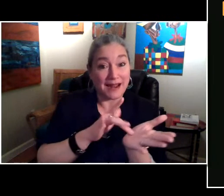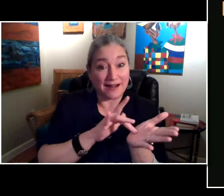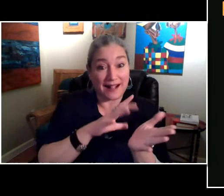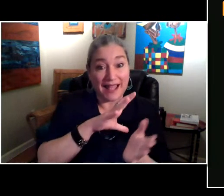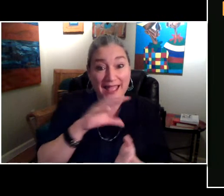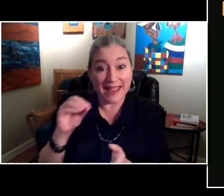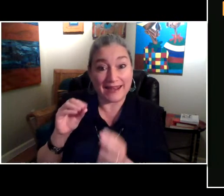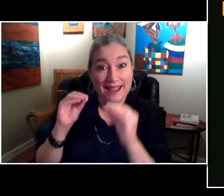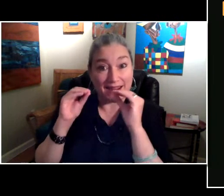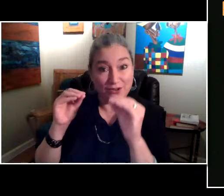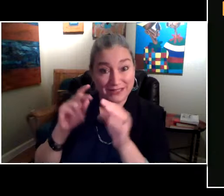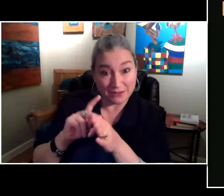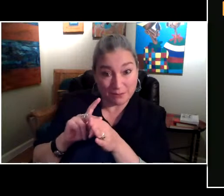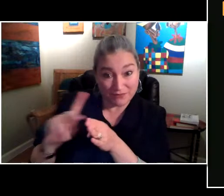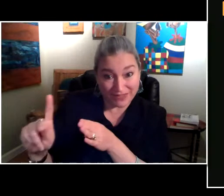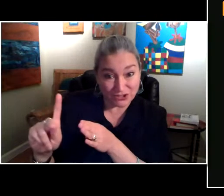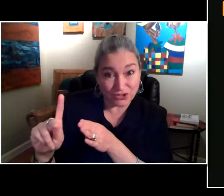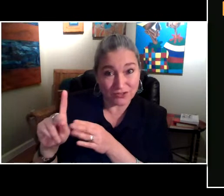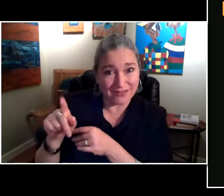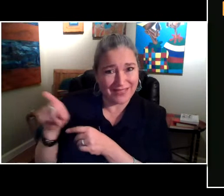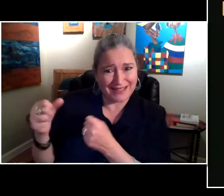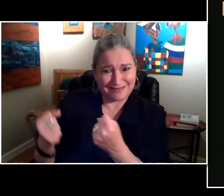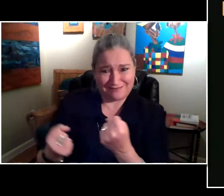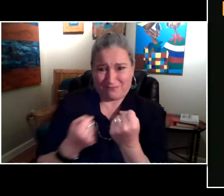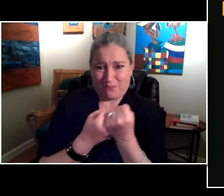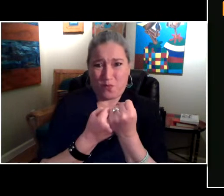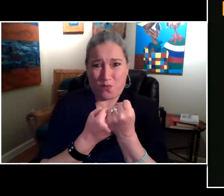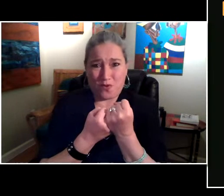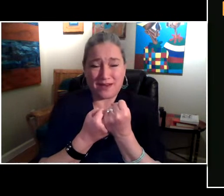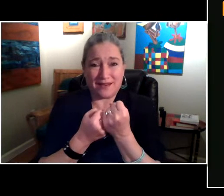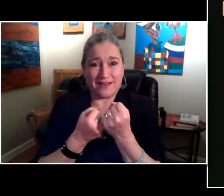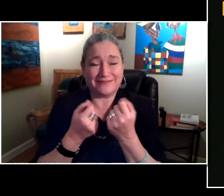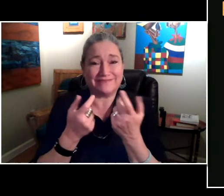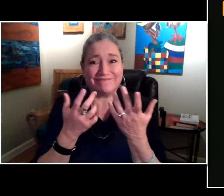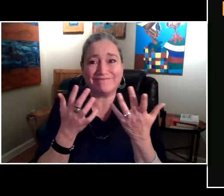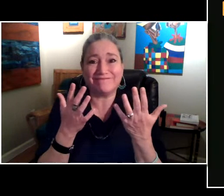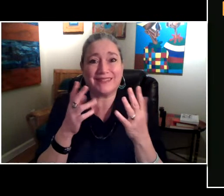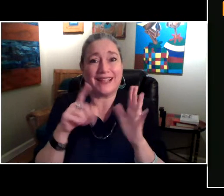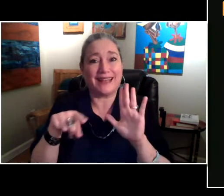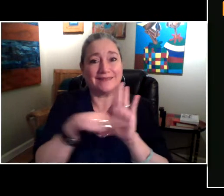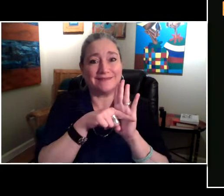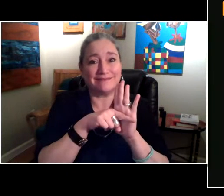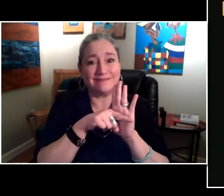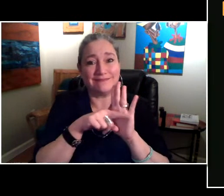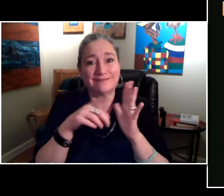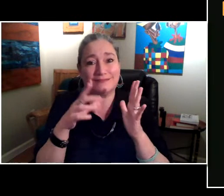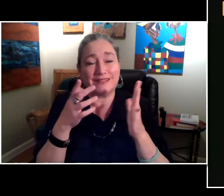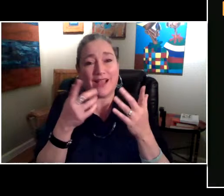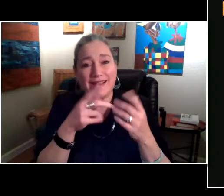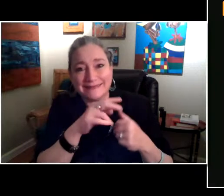And finally, systemic autism. The medical and educational professions